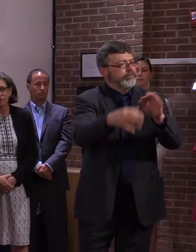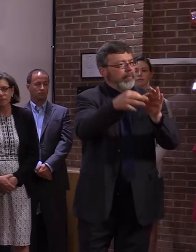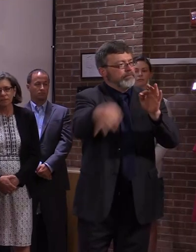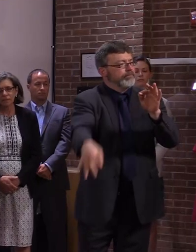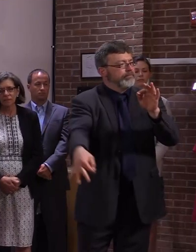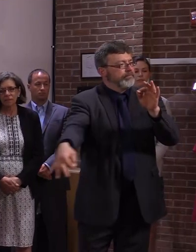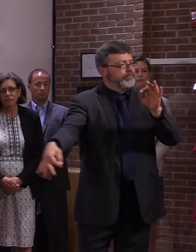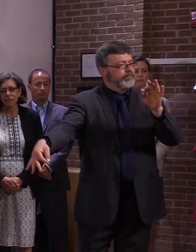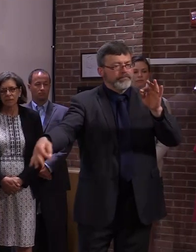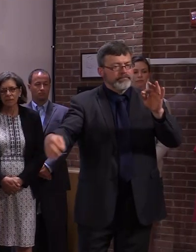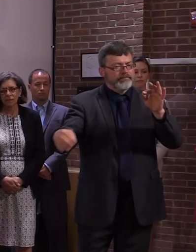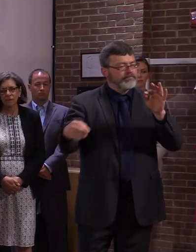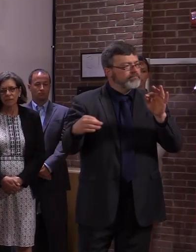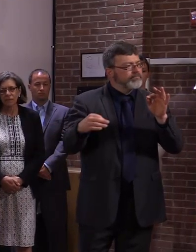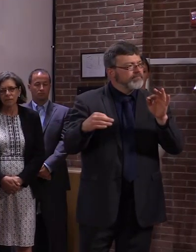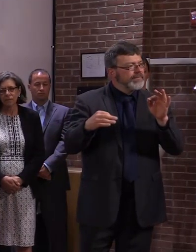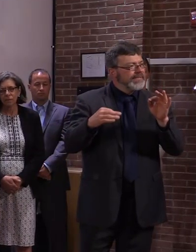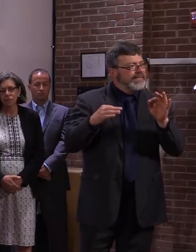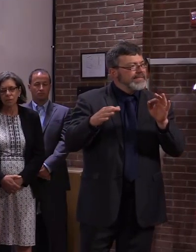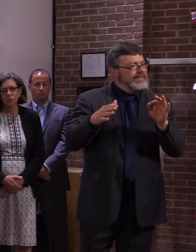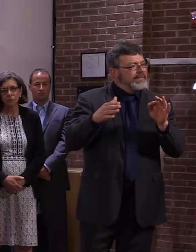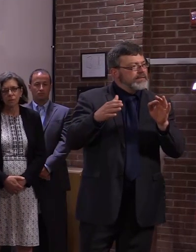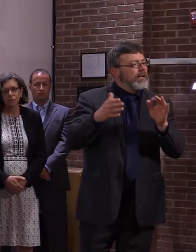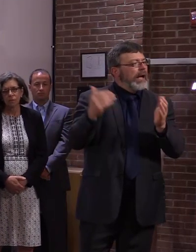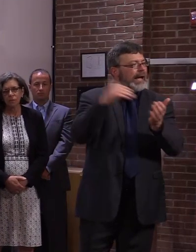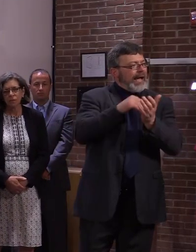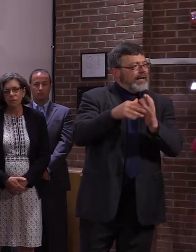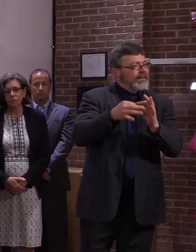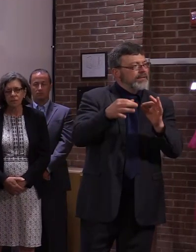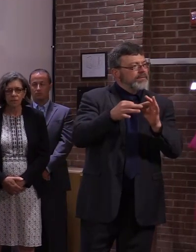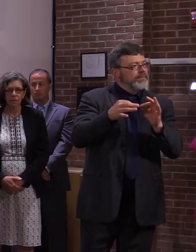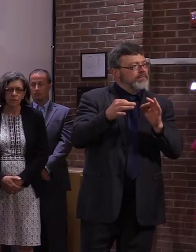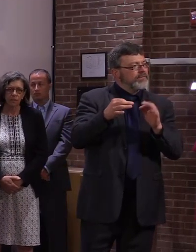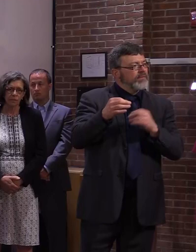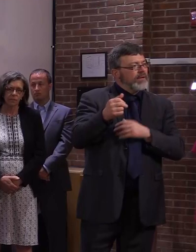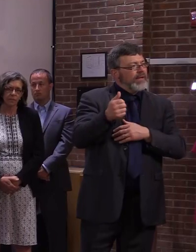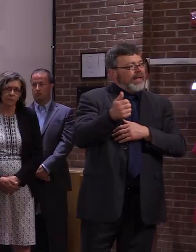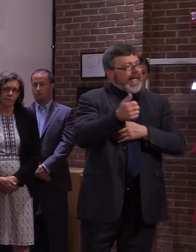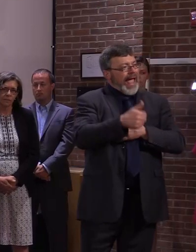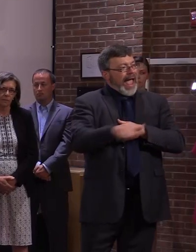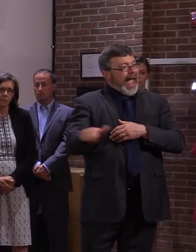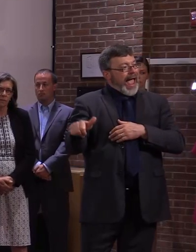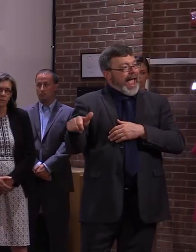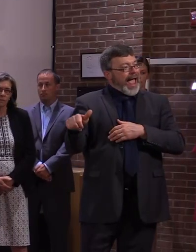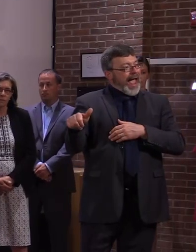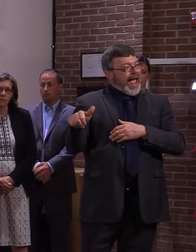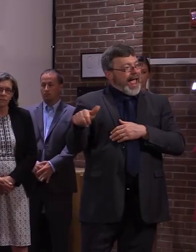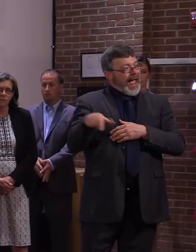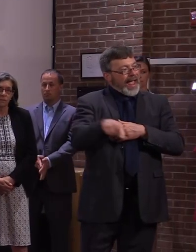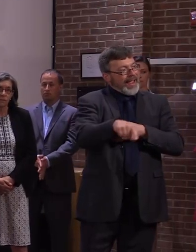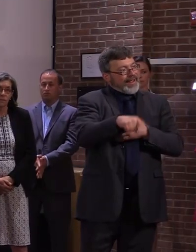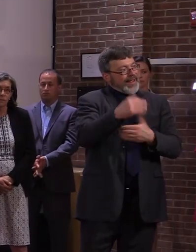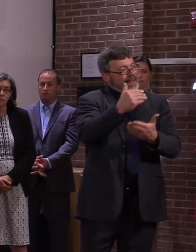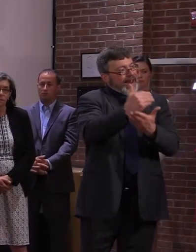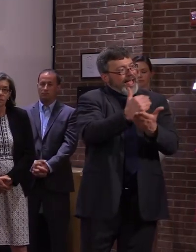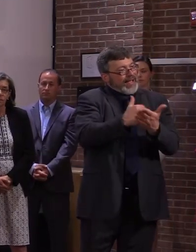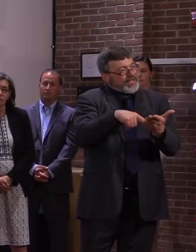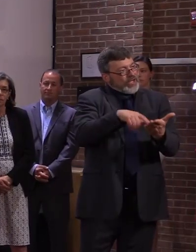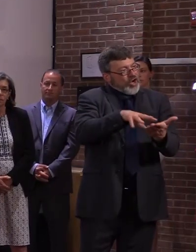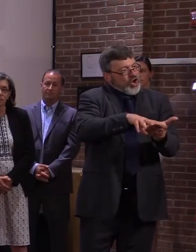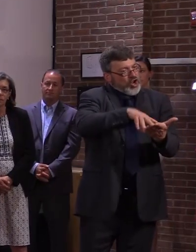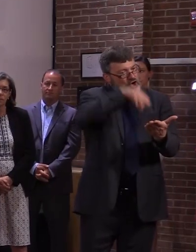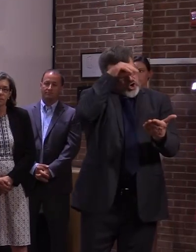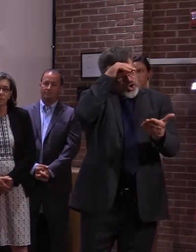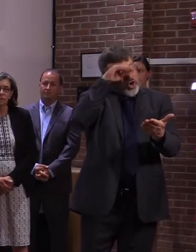congratulations. I'm just wondering if there's any lessons learned that you plan to apply to other ongoing public health crises in the future and to public health